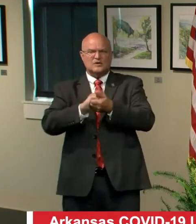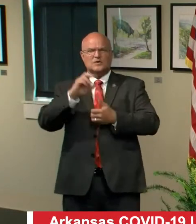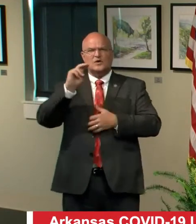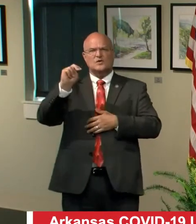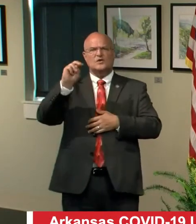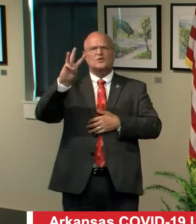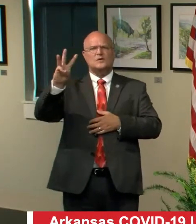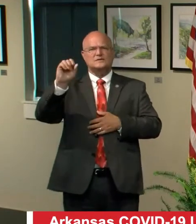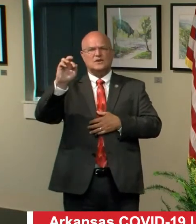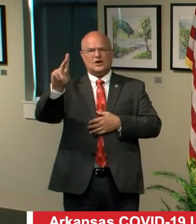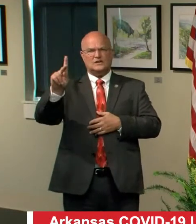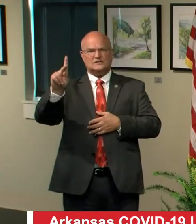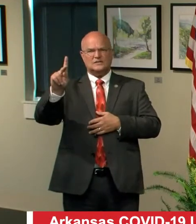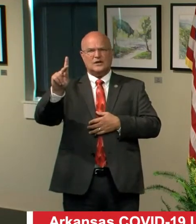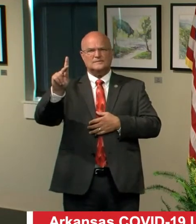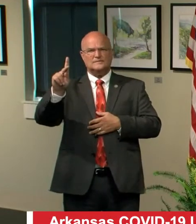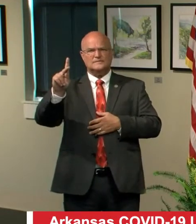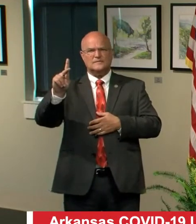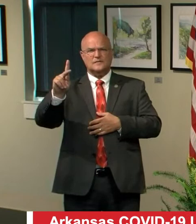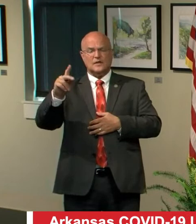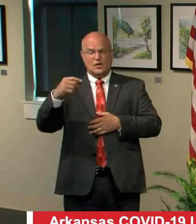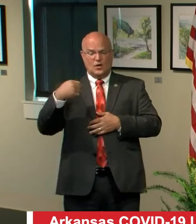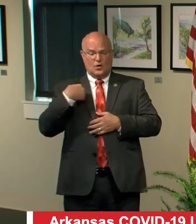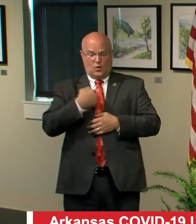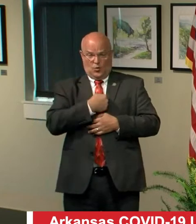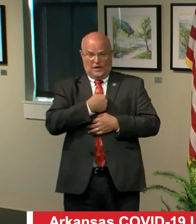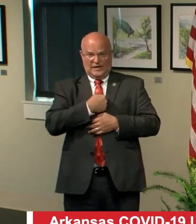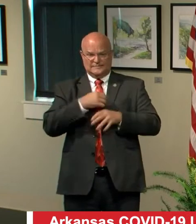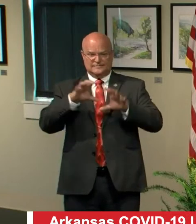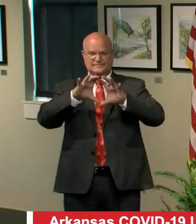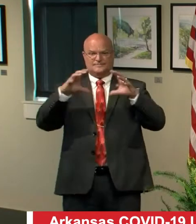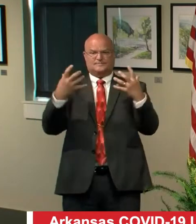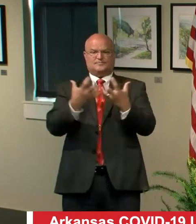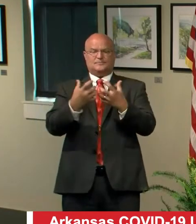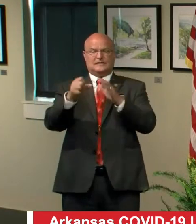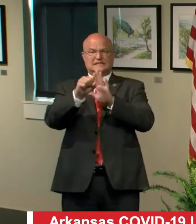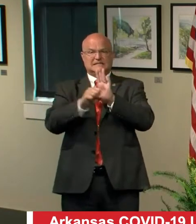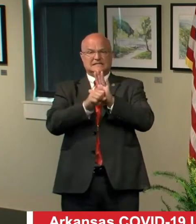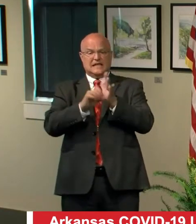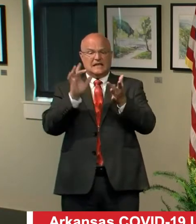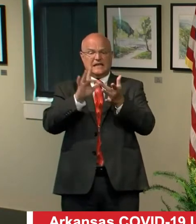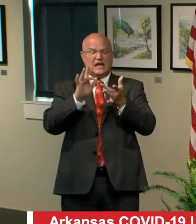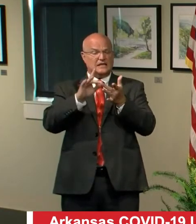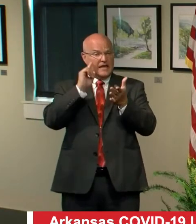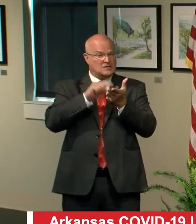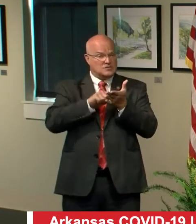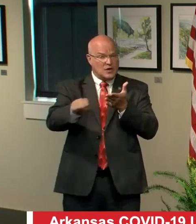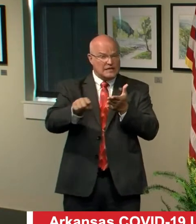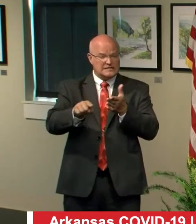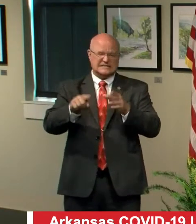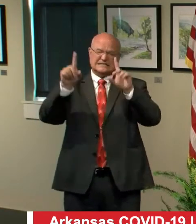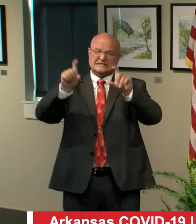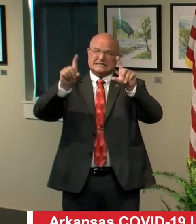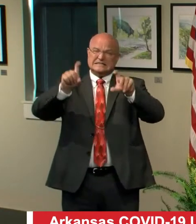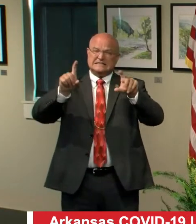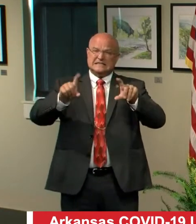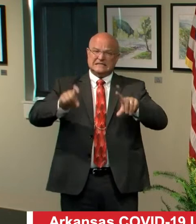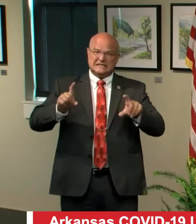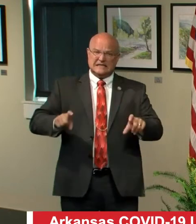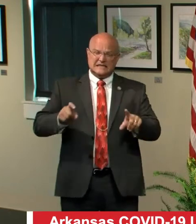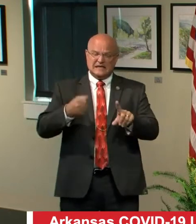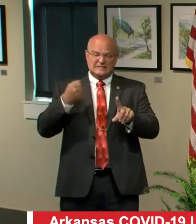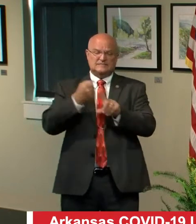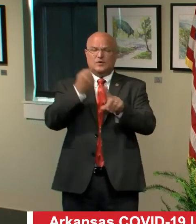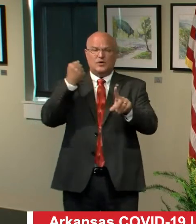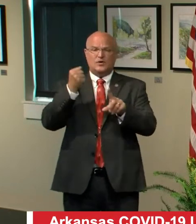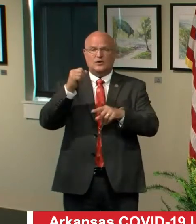Northwest Arkansas. While we are, as the state, we're doing contact tracing, we're doing an enormous amount of testing. All of a